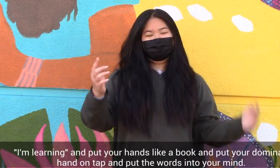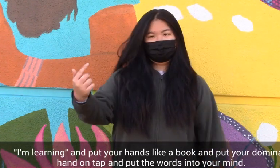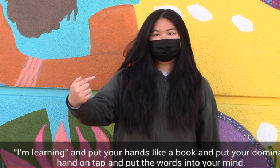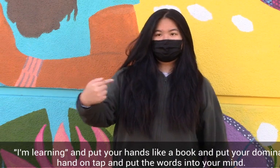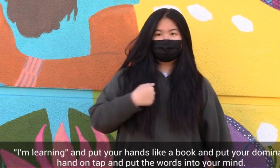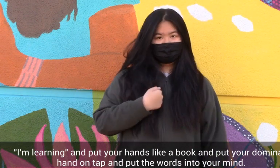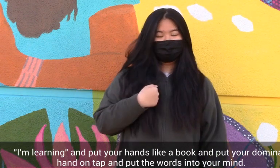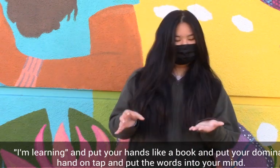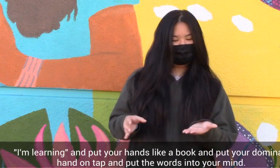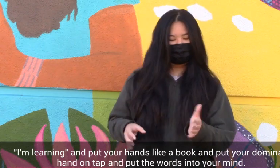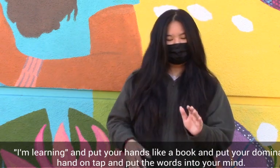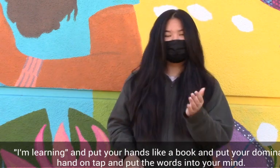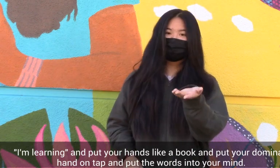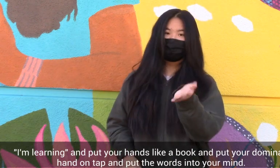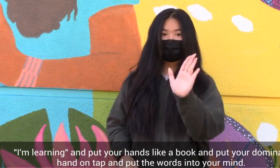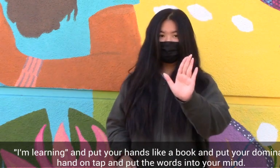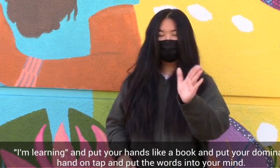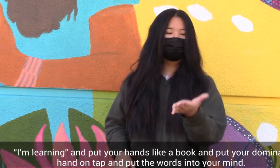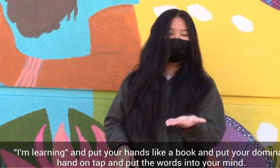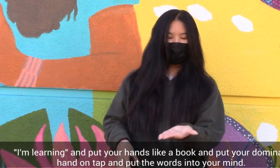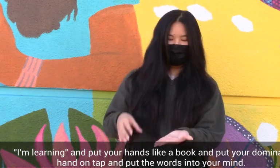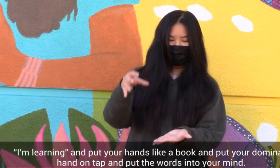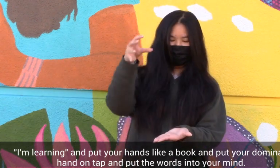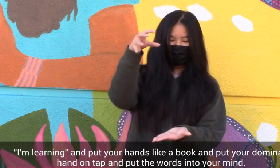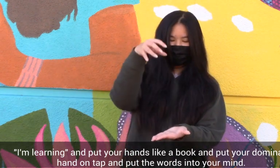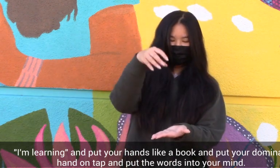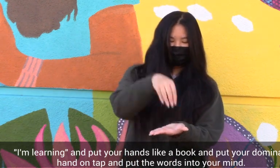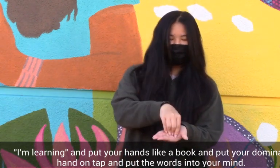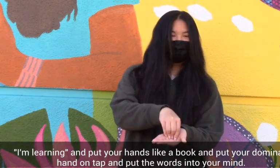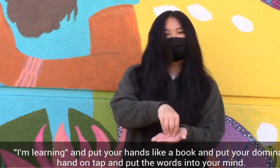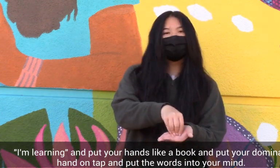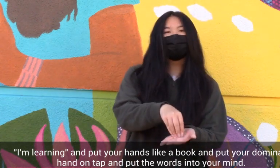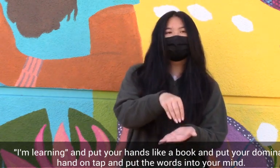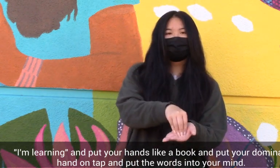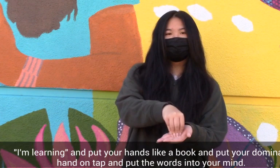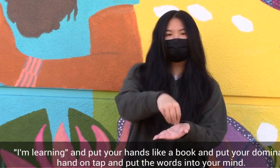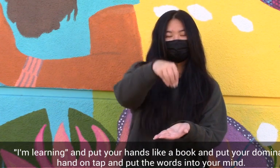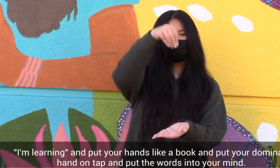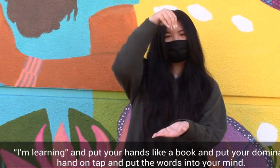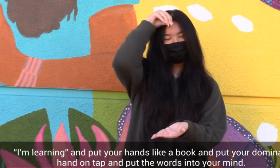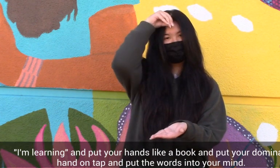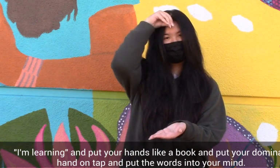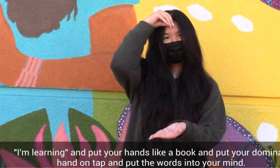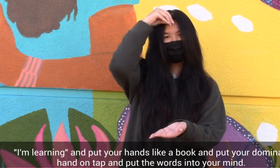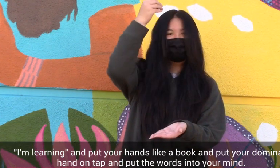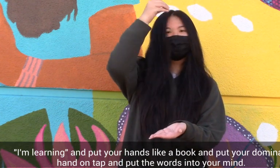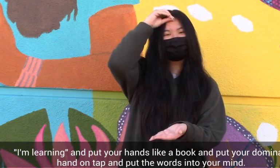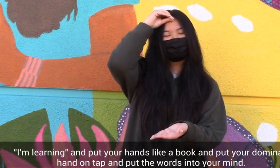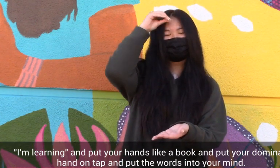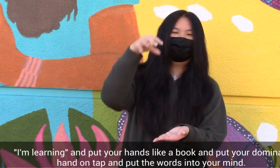gonna do I'm learning. Your hands are like a book. Dominant hand on top, and you put the words in your mind.